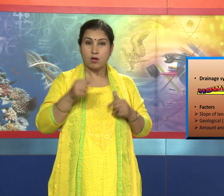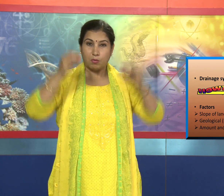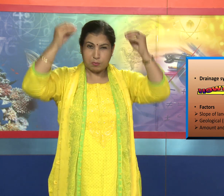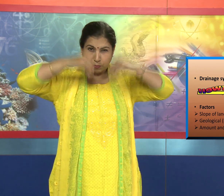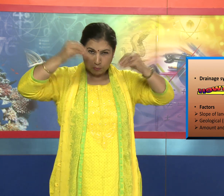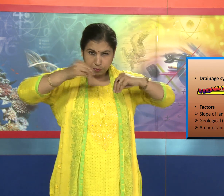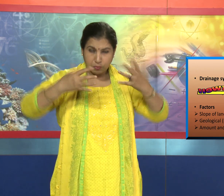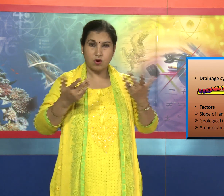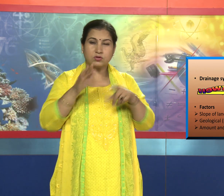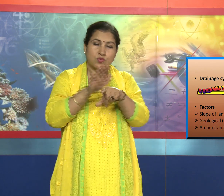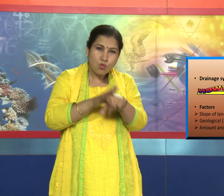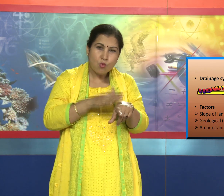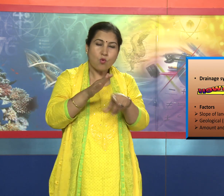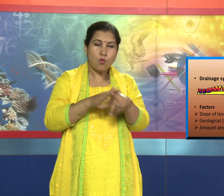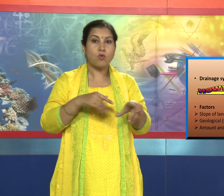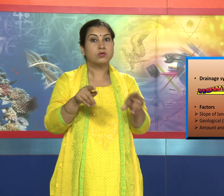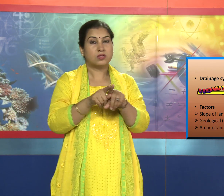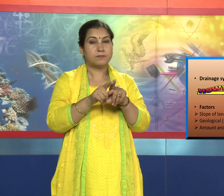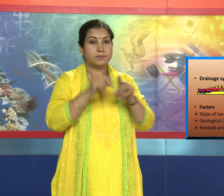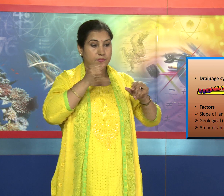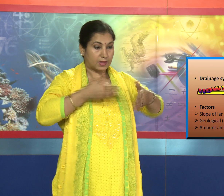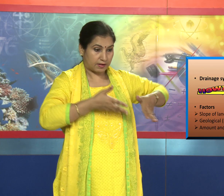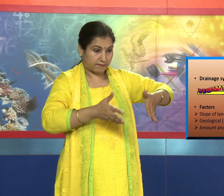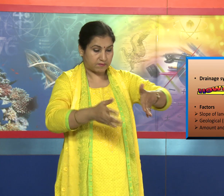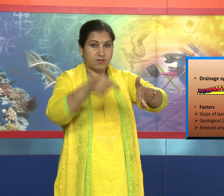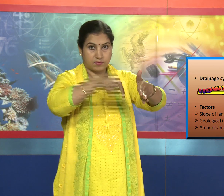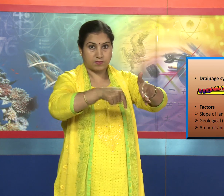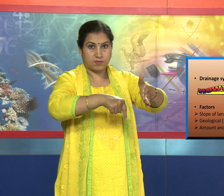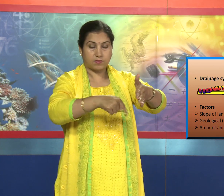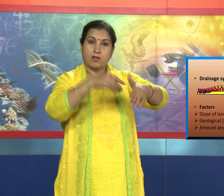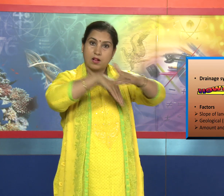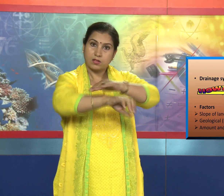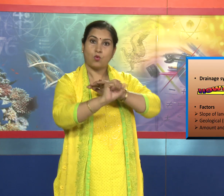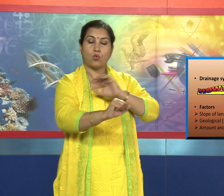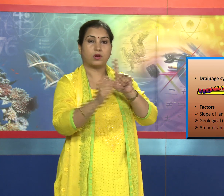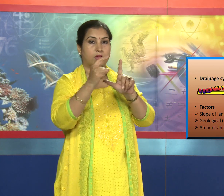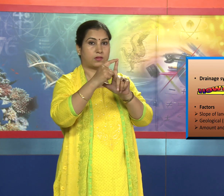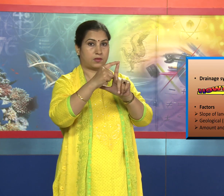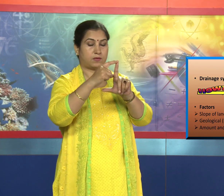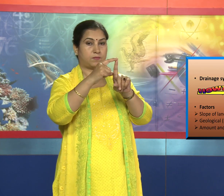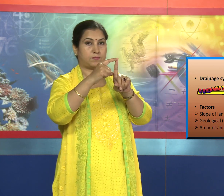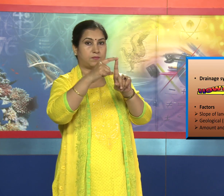A river, through its drainage system, performs several